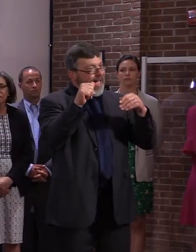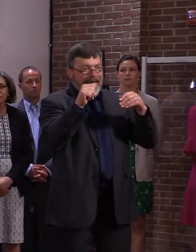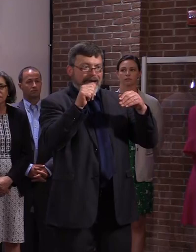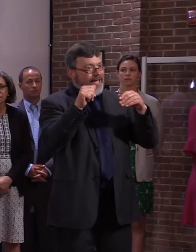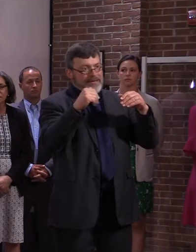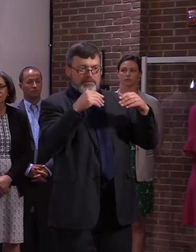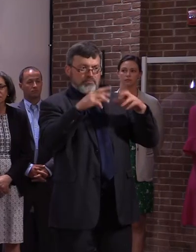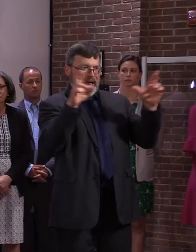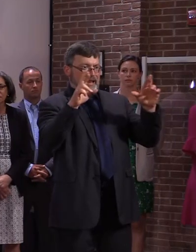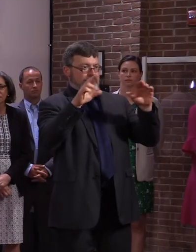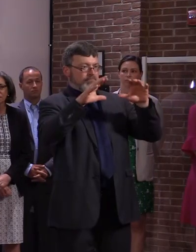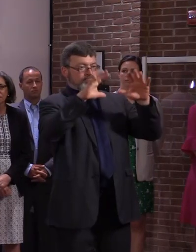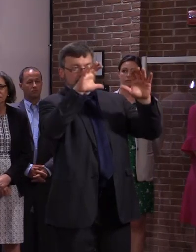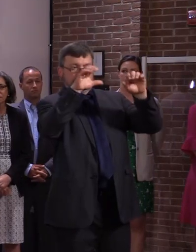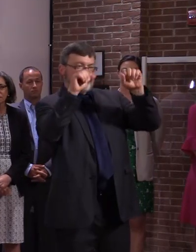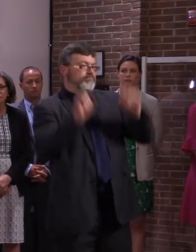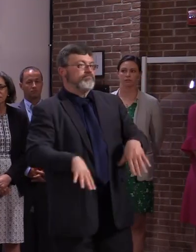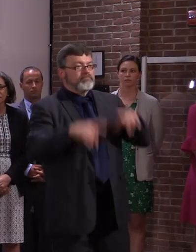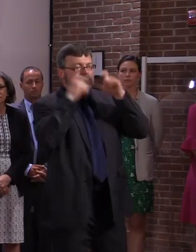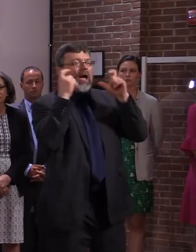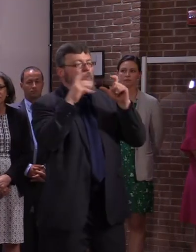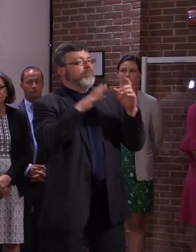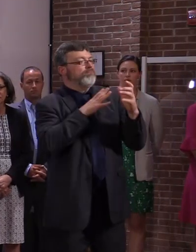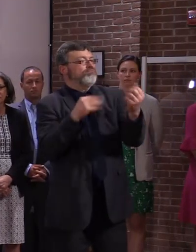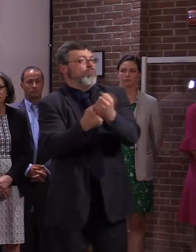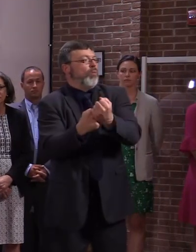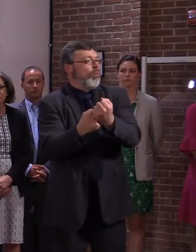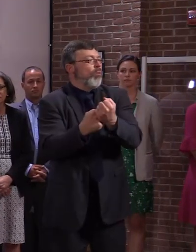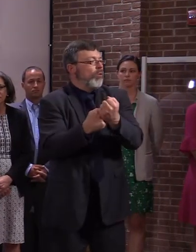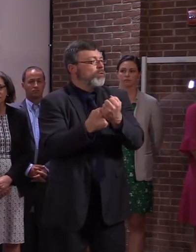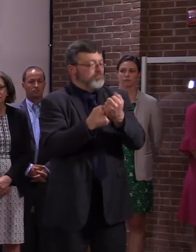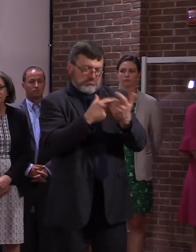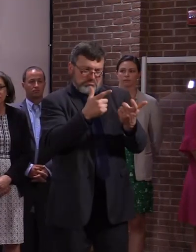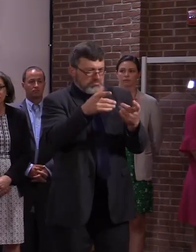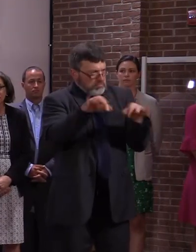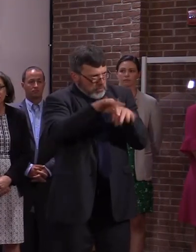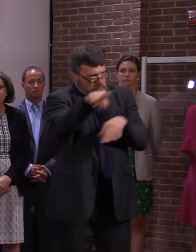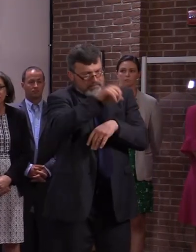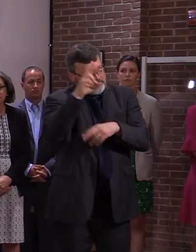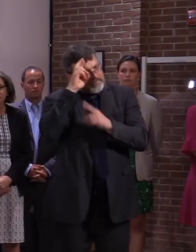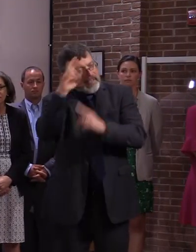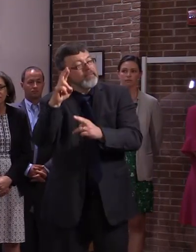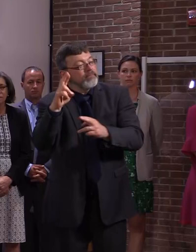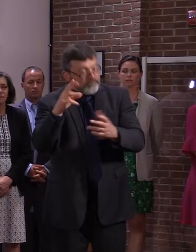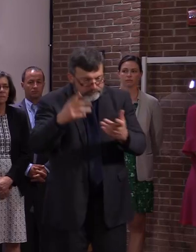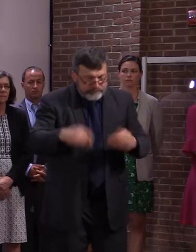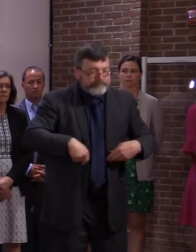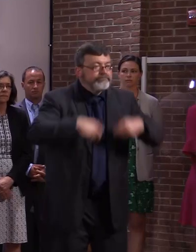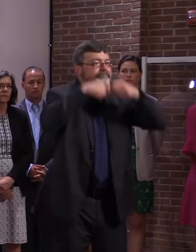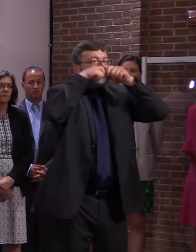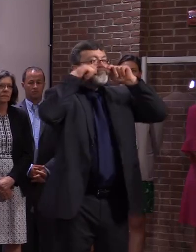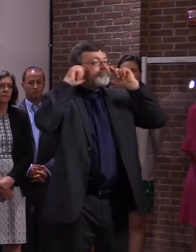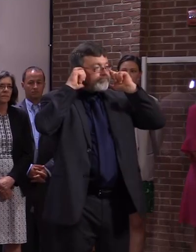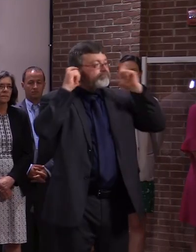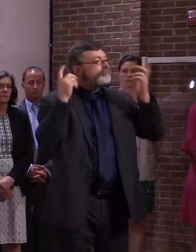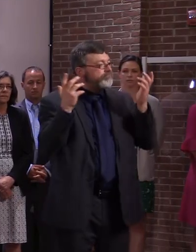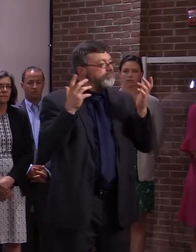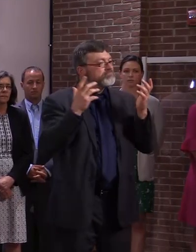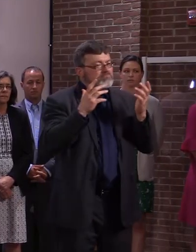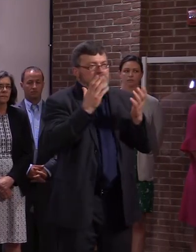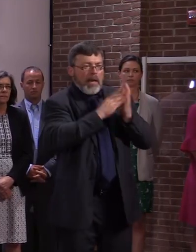to use our compassion and accept that everyone is at a different stage. And